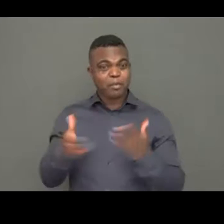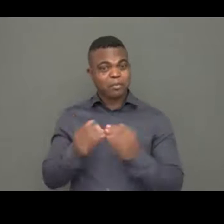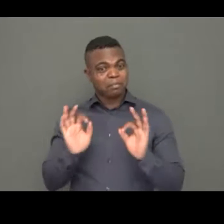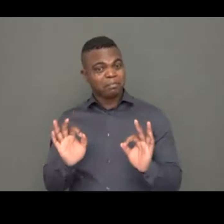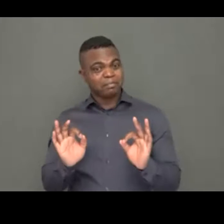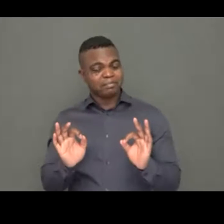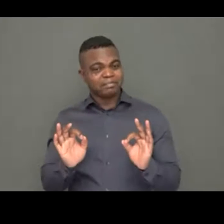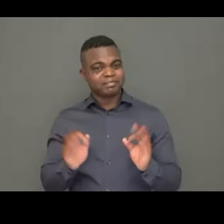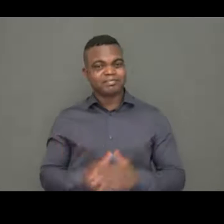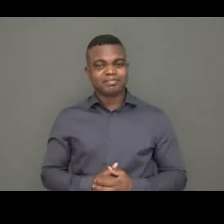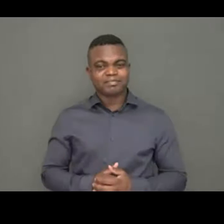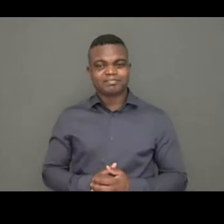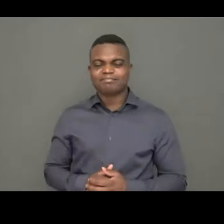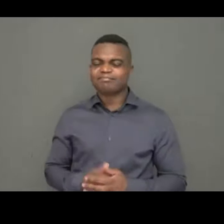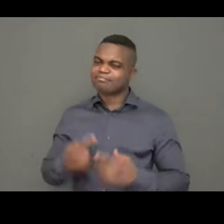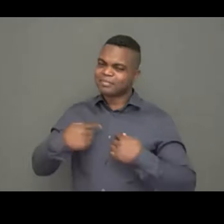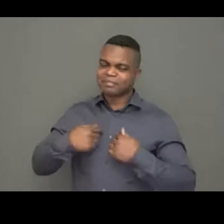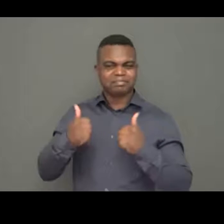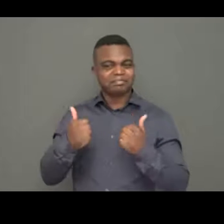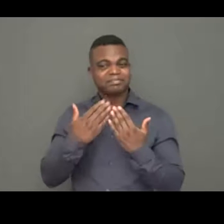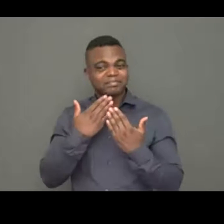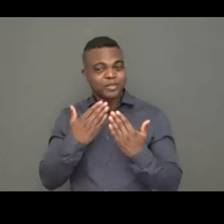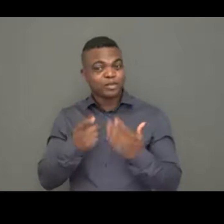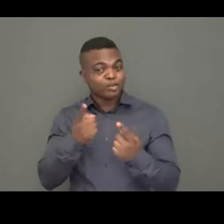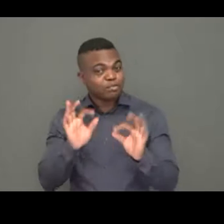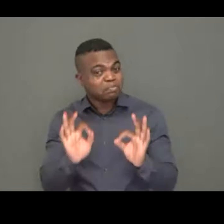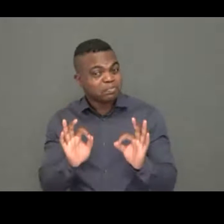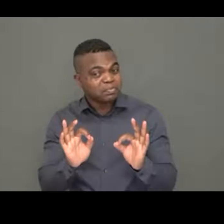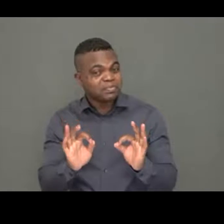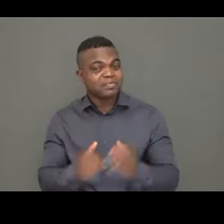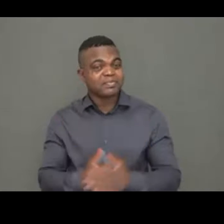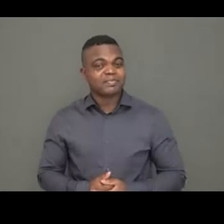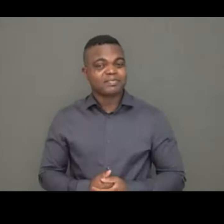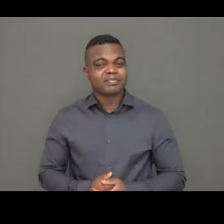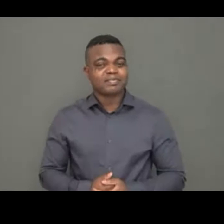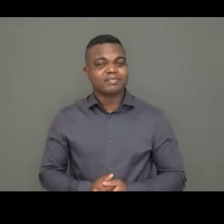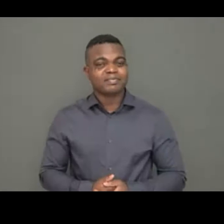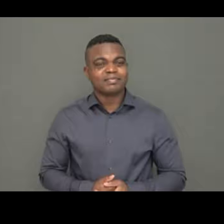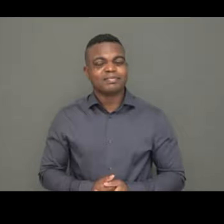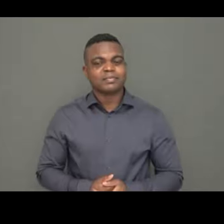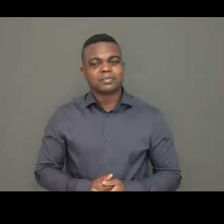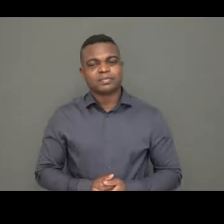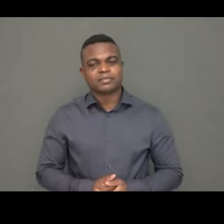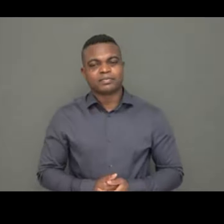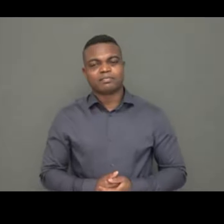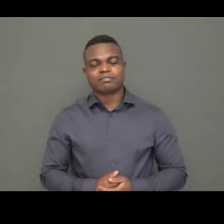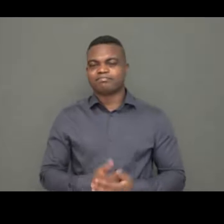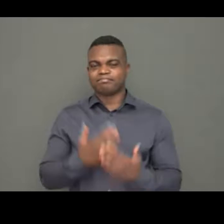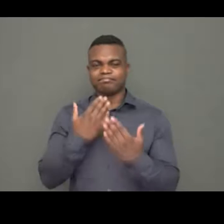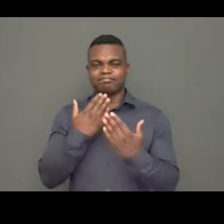with chance to kind of be in conversation, and maybe I'll put a few questions to you just to kind of get